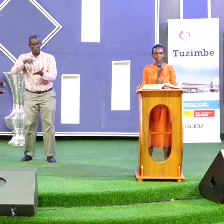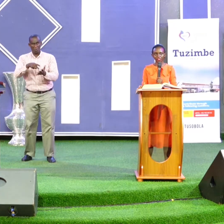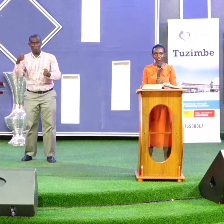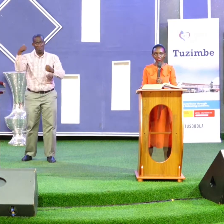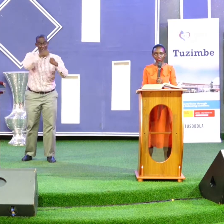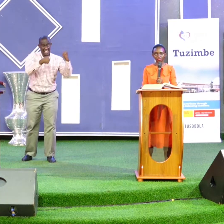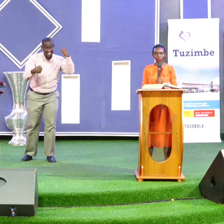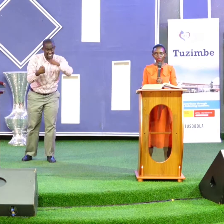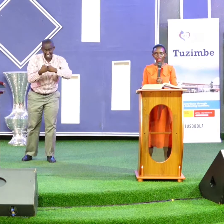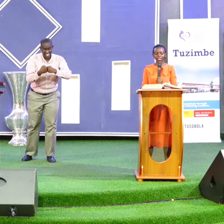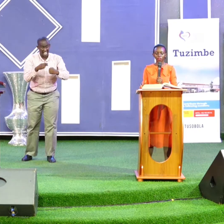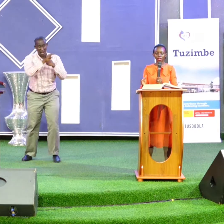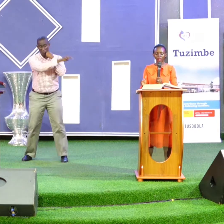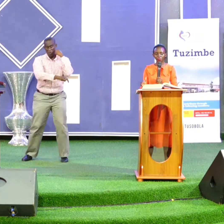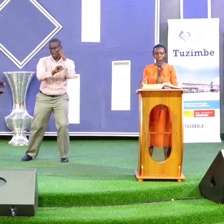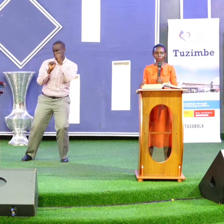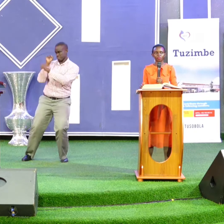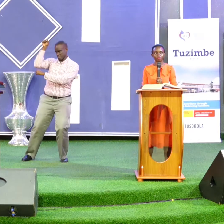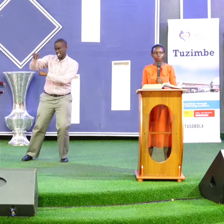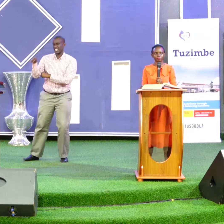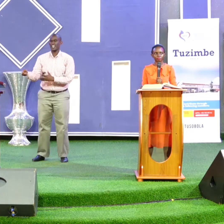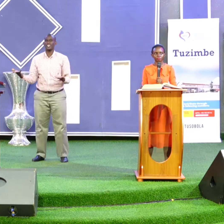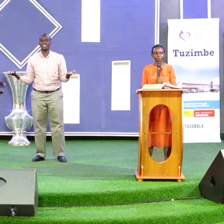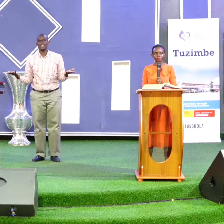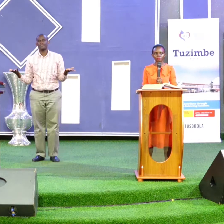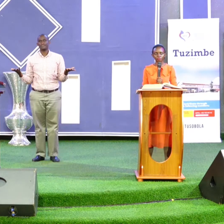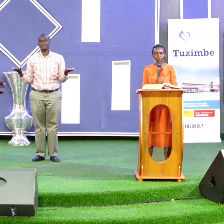to fight, it overcomes you.